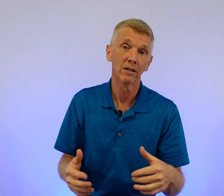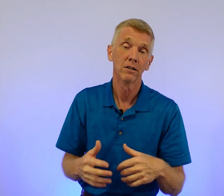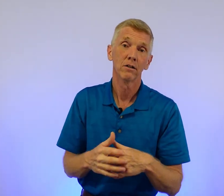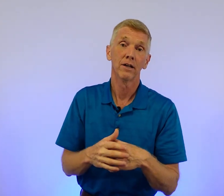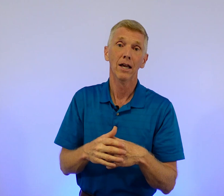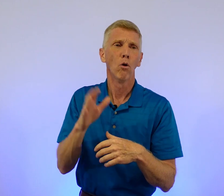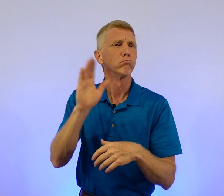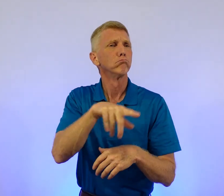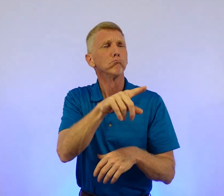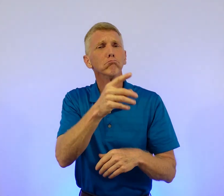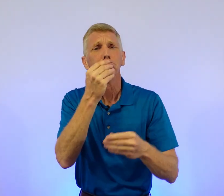okay?